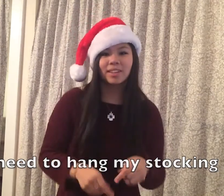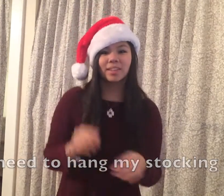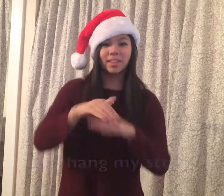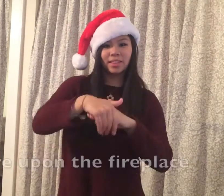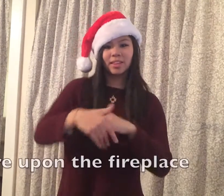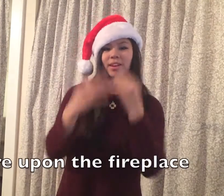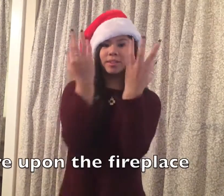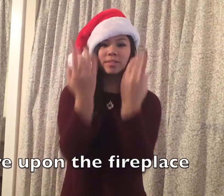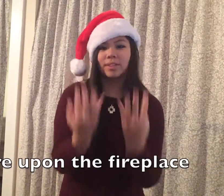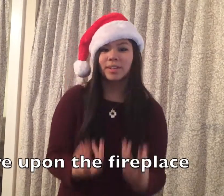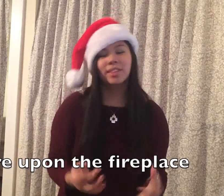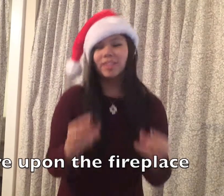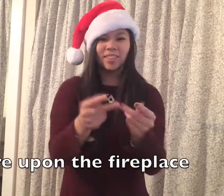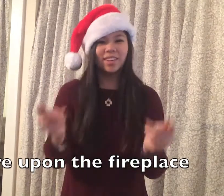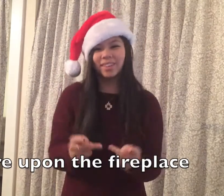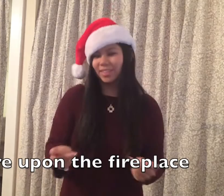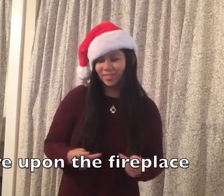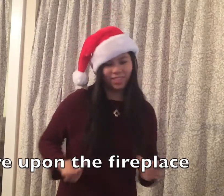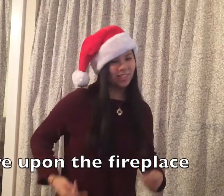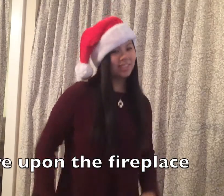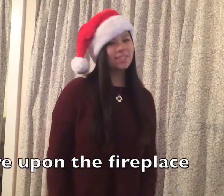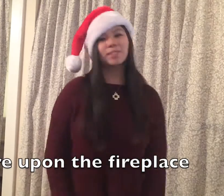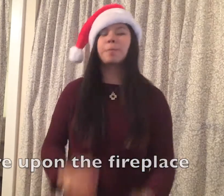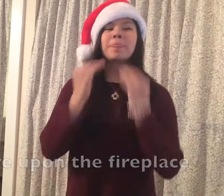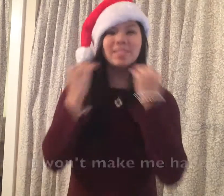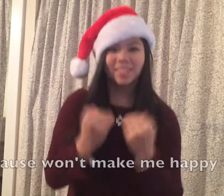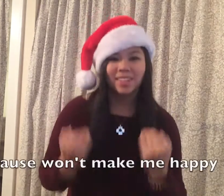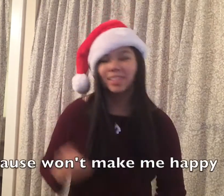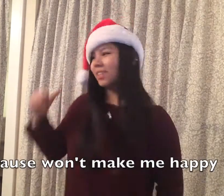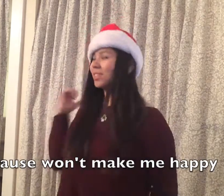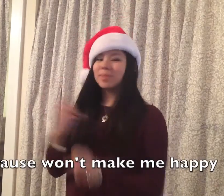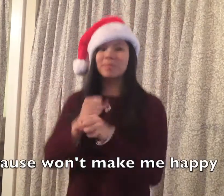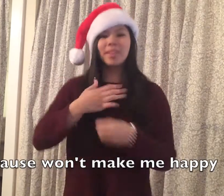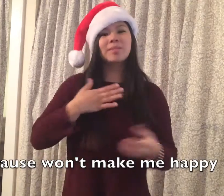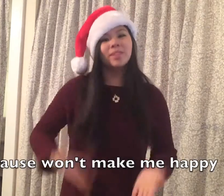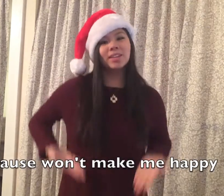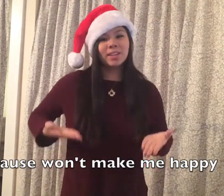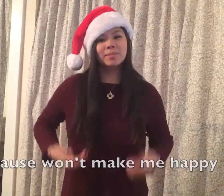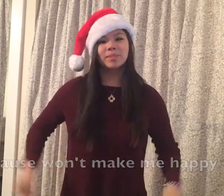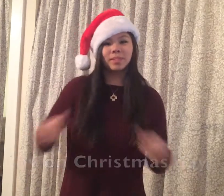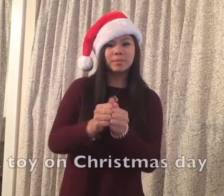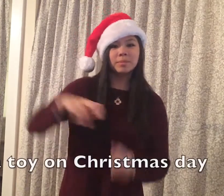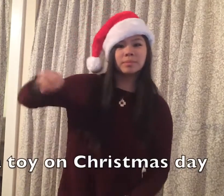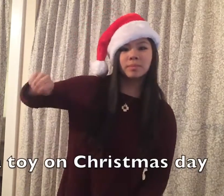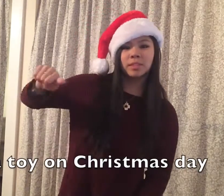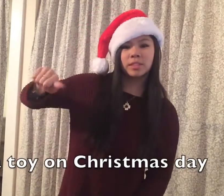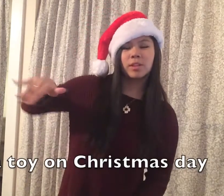stocking Live upon the fireplace Santa Claus will make me happy With